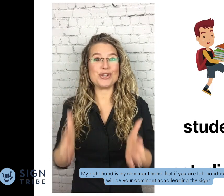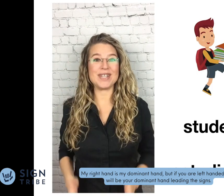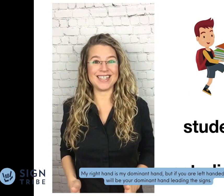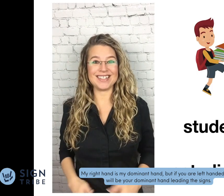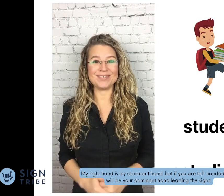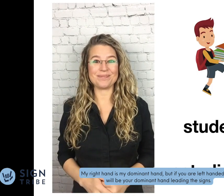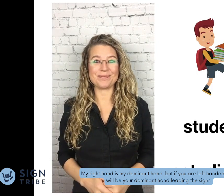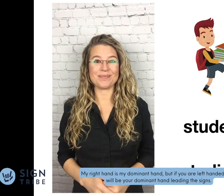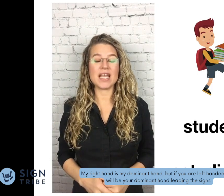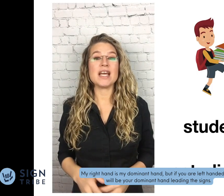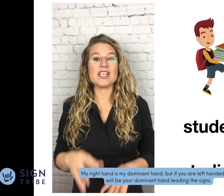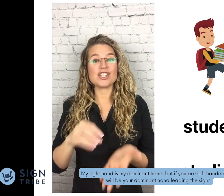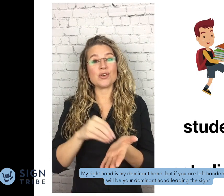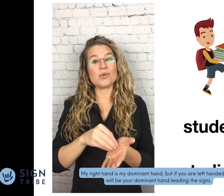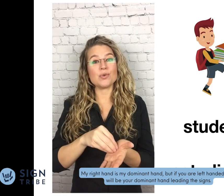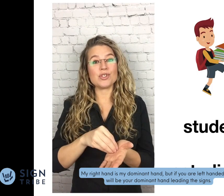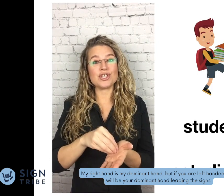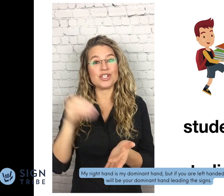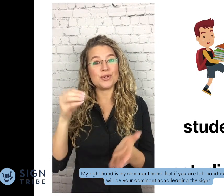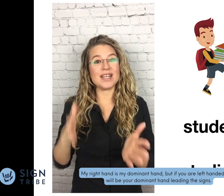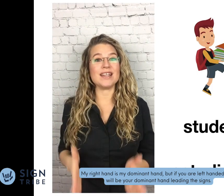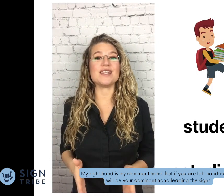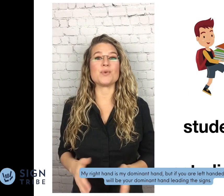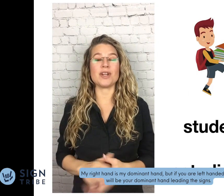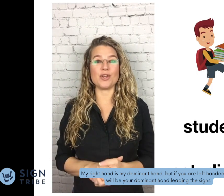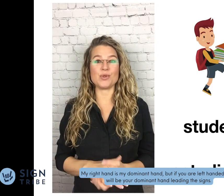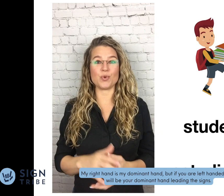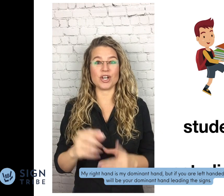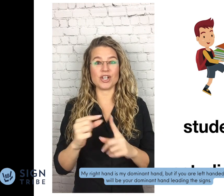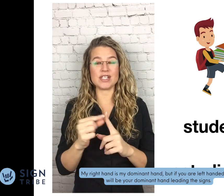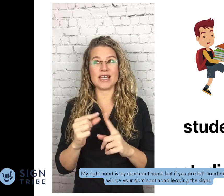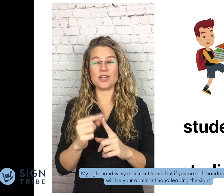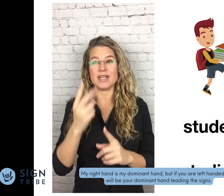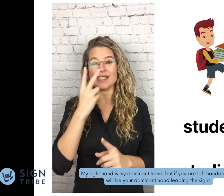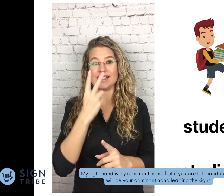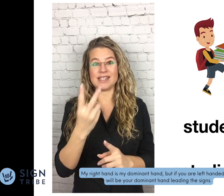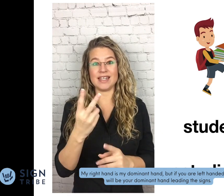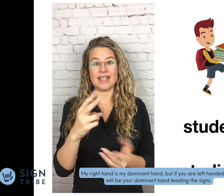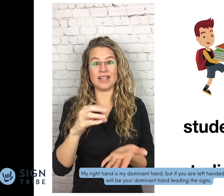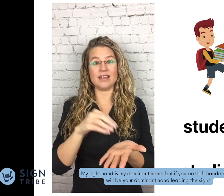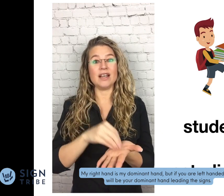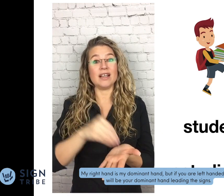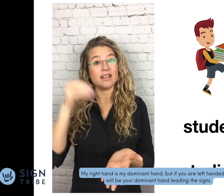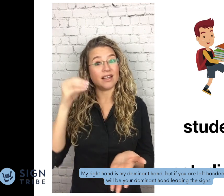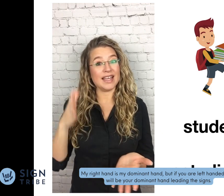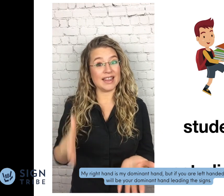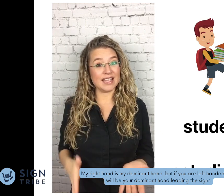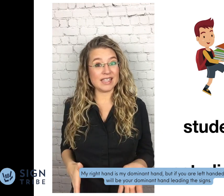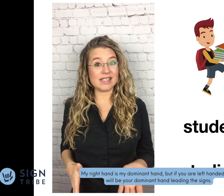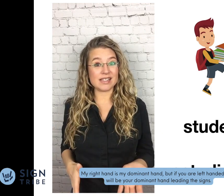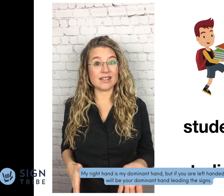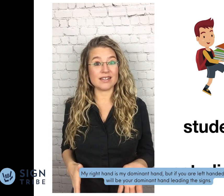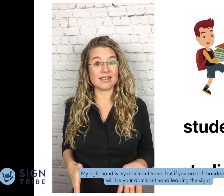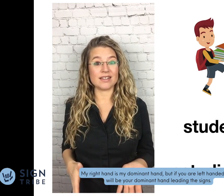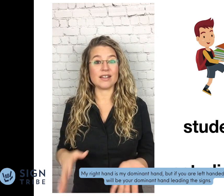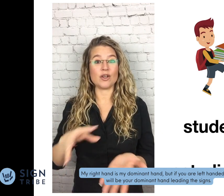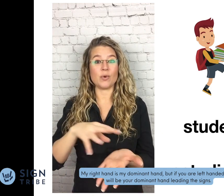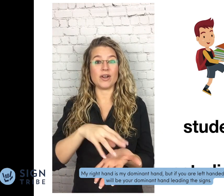Student. So student is one of those words that you can see like this, where it's